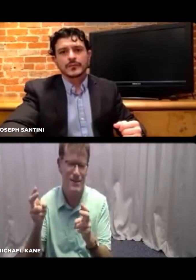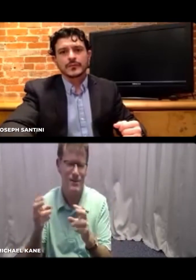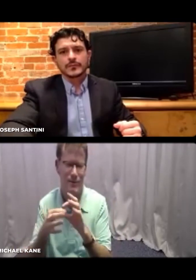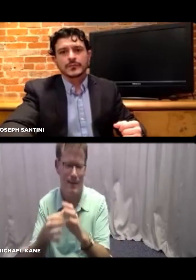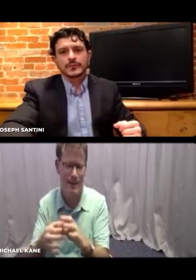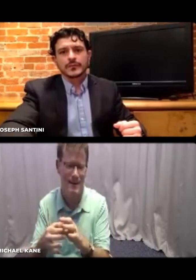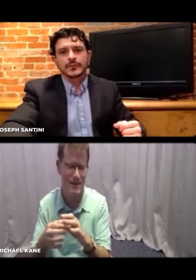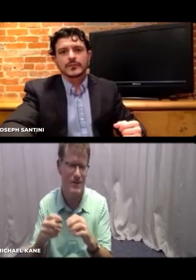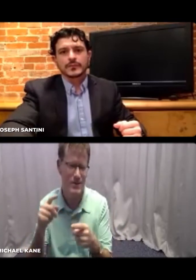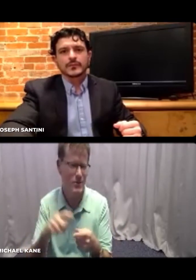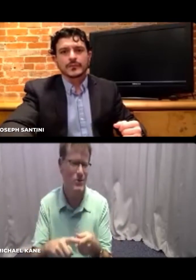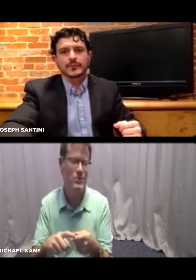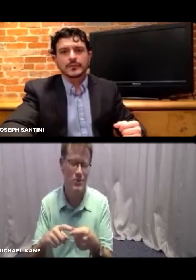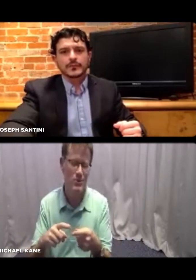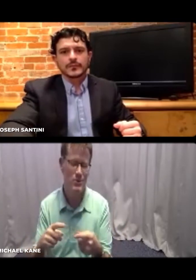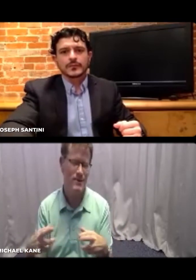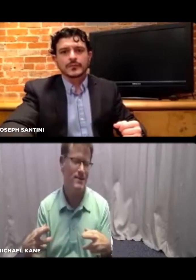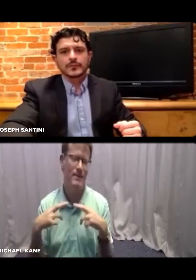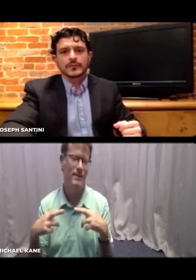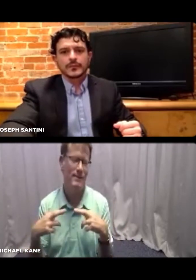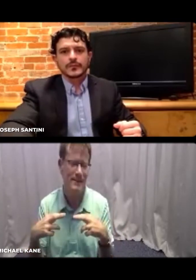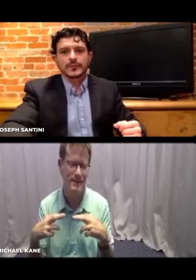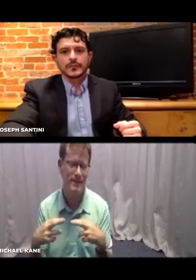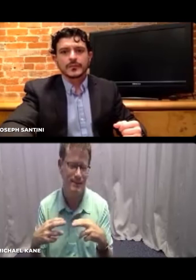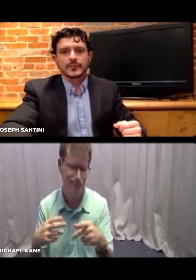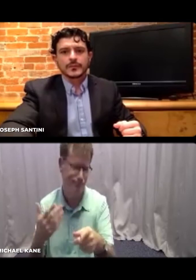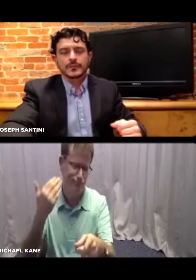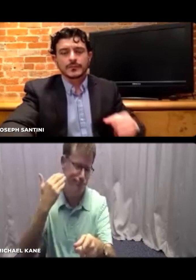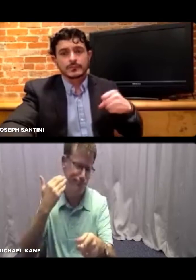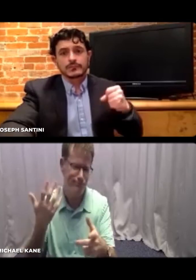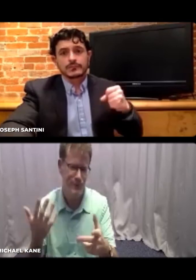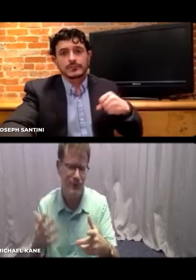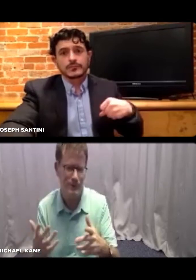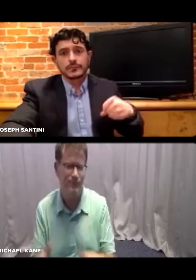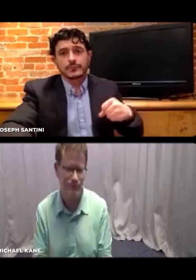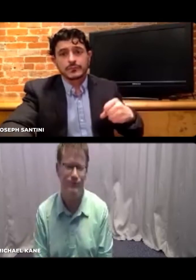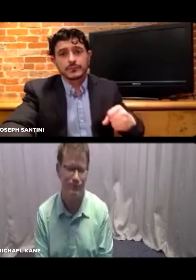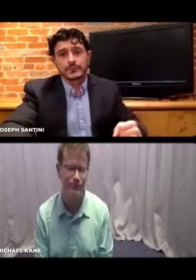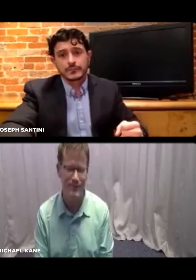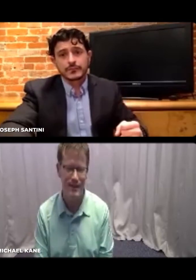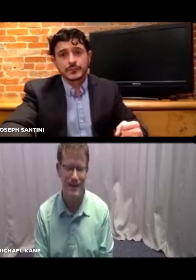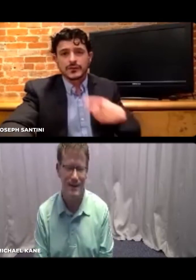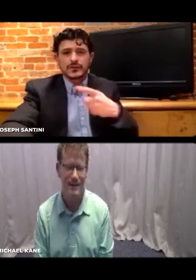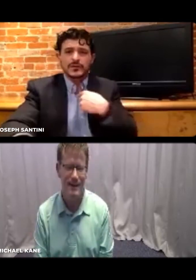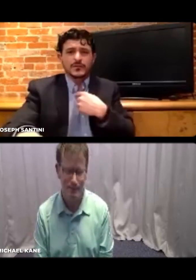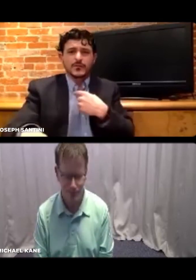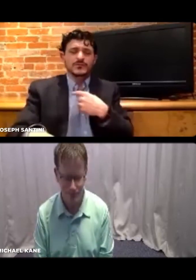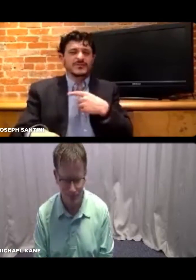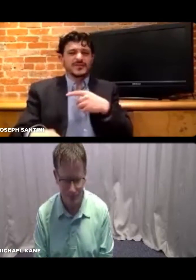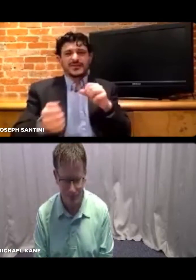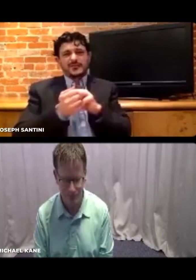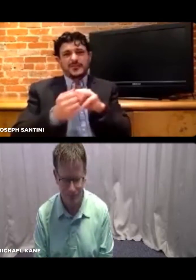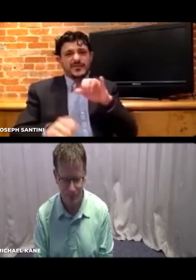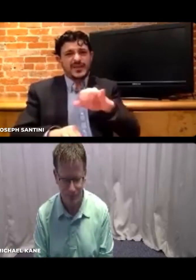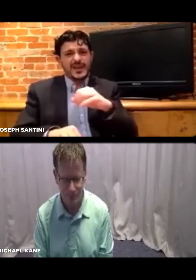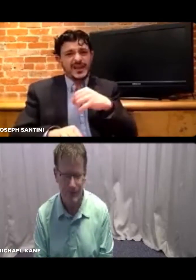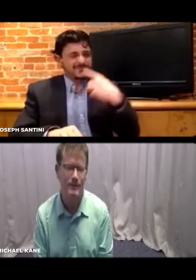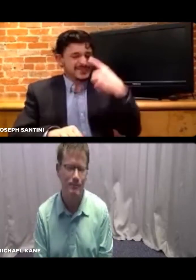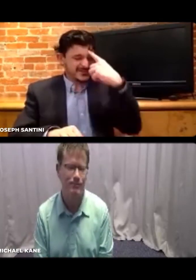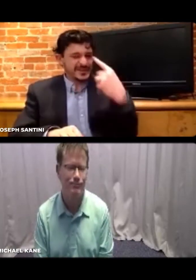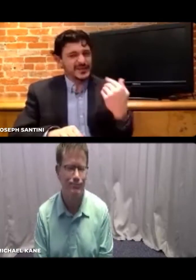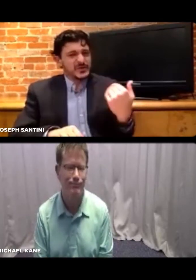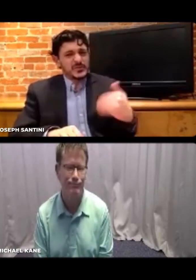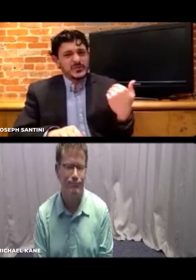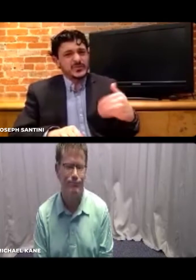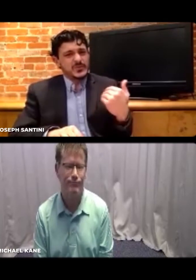tax related issues connected to retirement, as you know. There sure are. Yeah. And when I think about